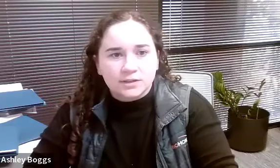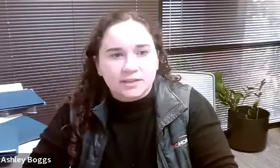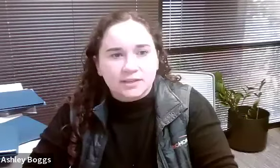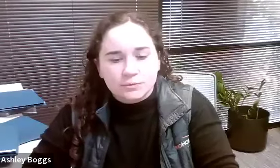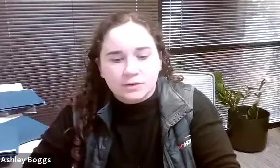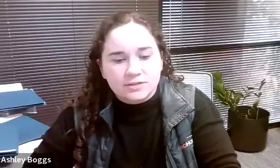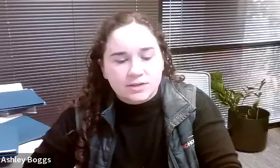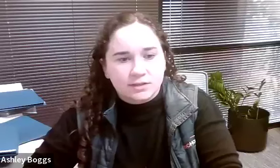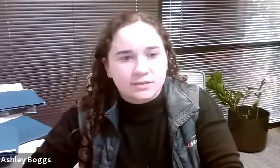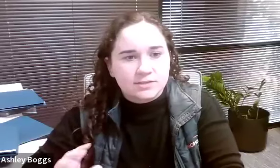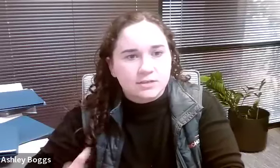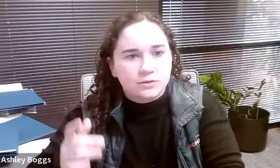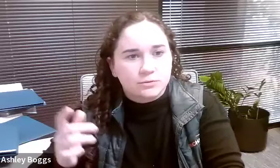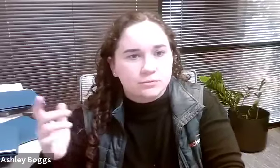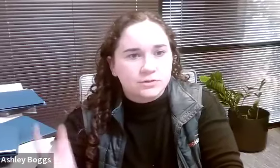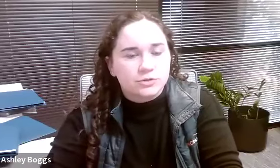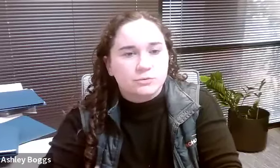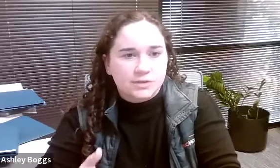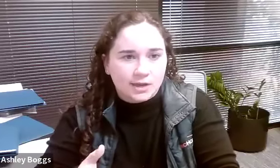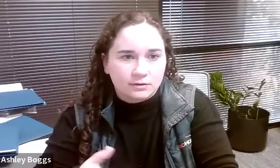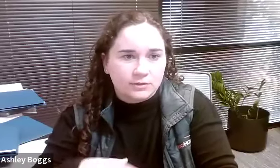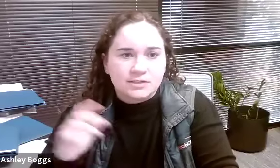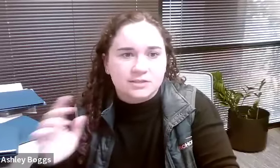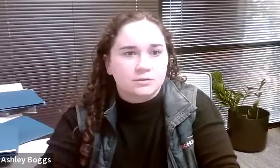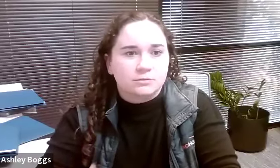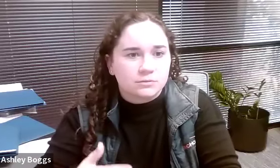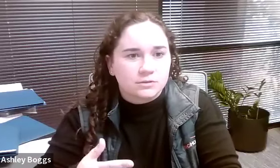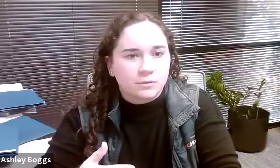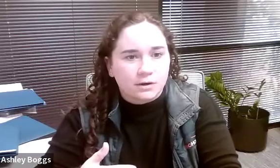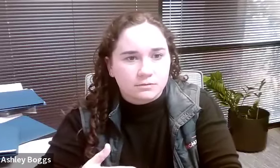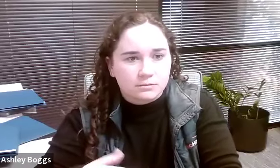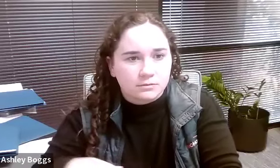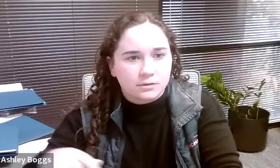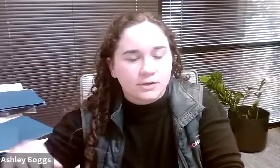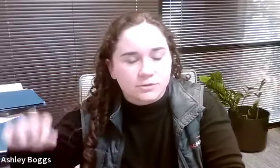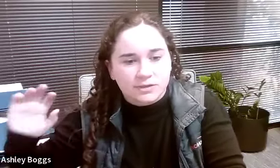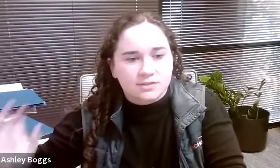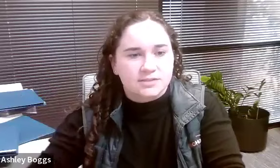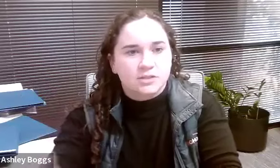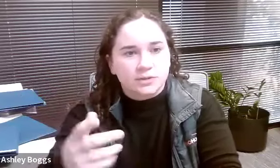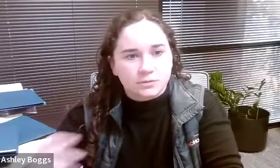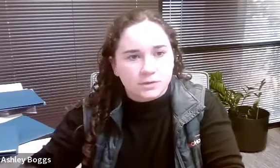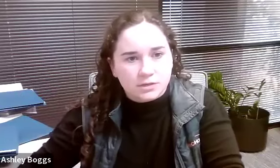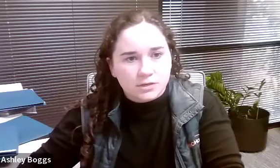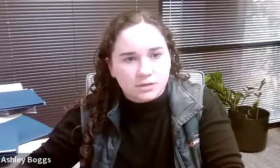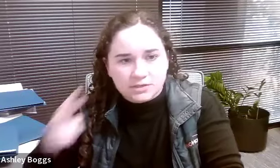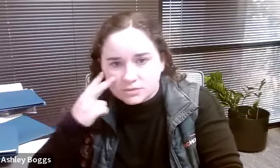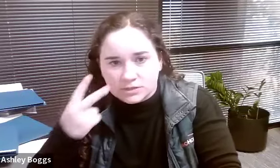like if you were to say like see you Tuesday or like see you tomorrow, how do you get the see you into it? Is it still